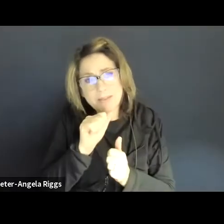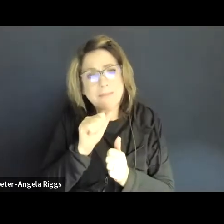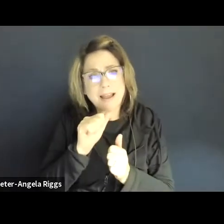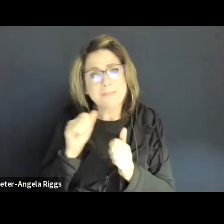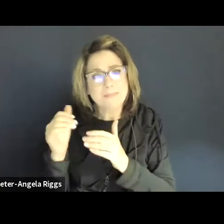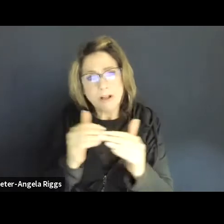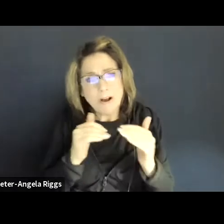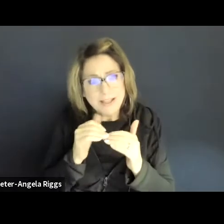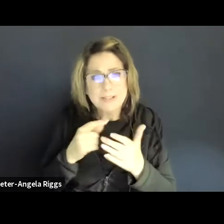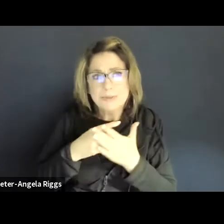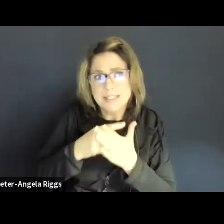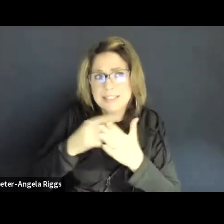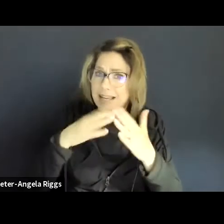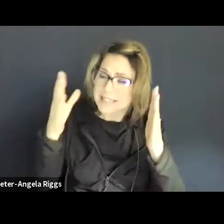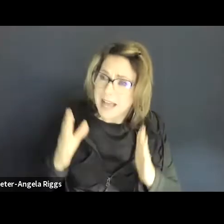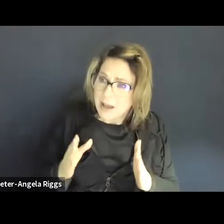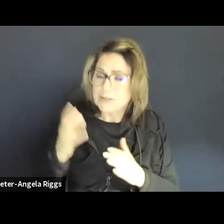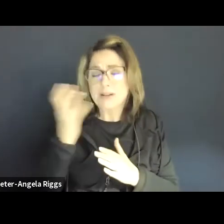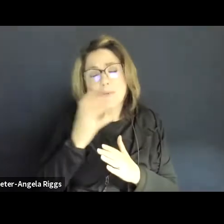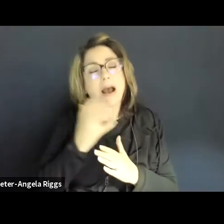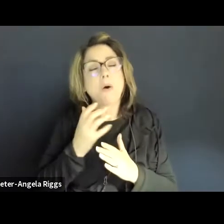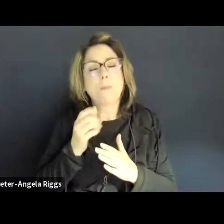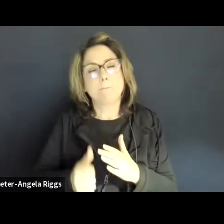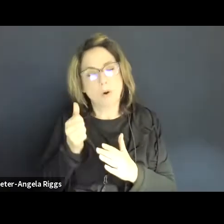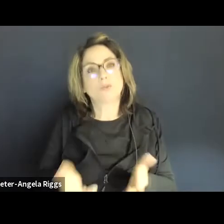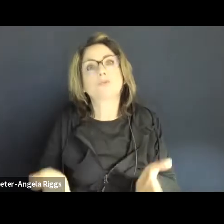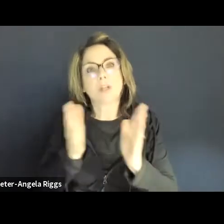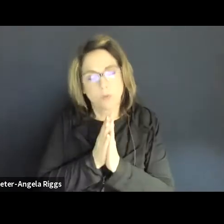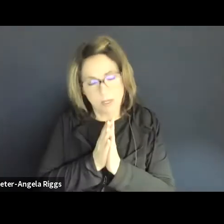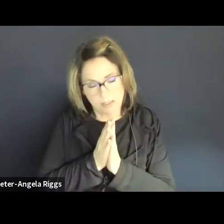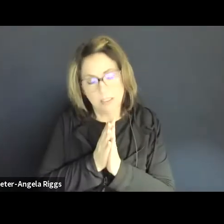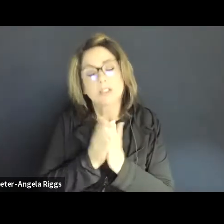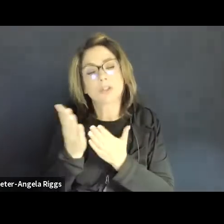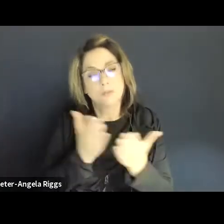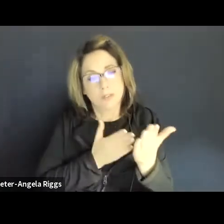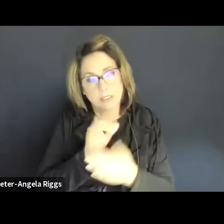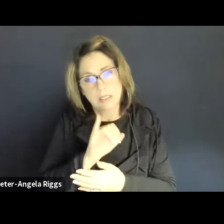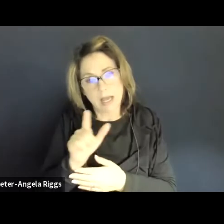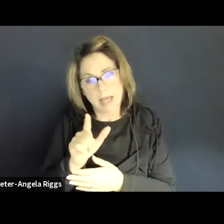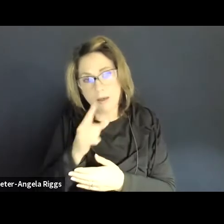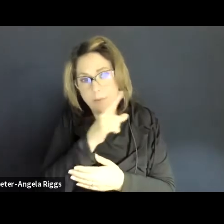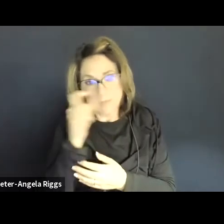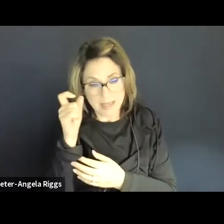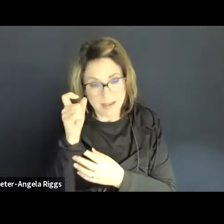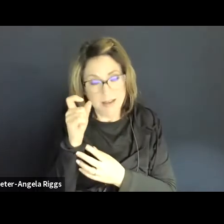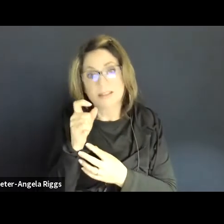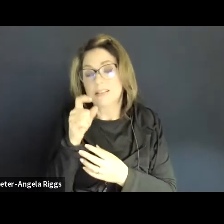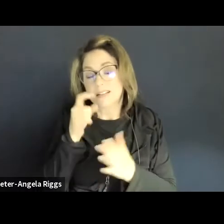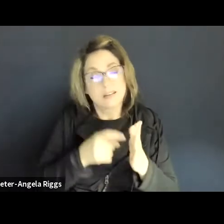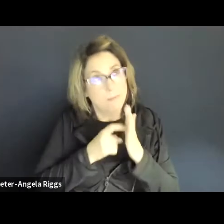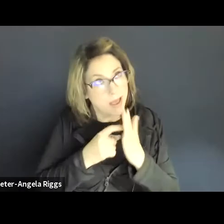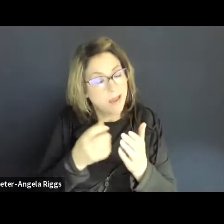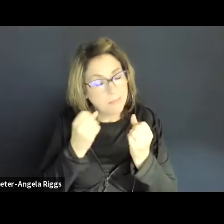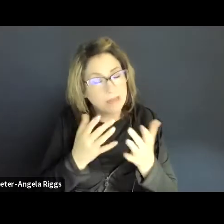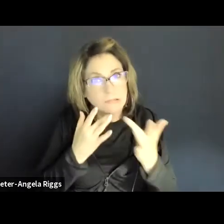about housing. It's one of the most requested services in independent living. Because of this demand, we're here to provide a brief